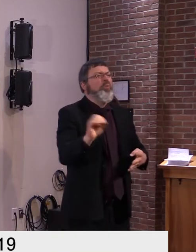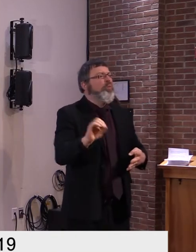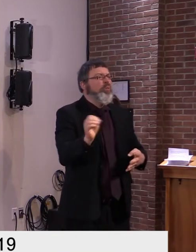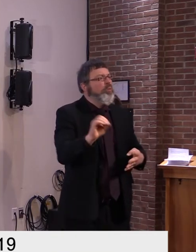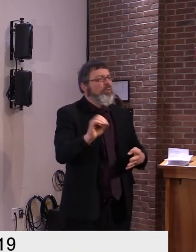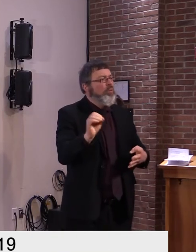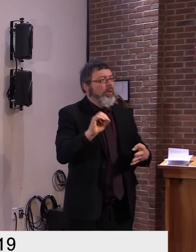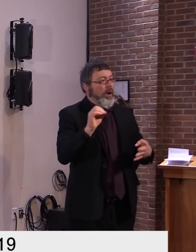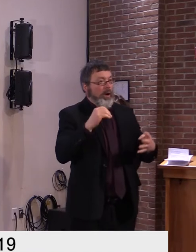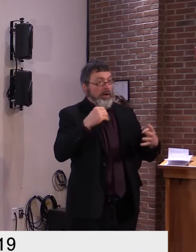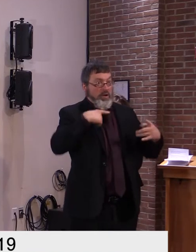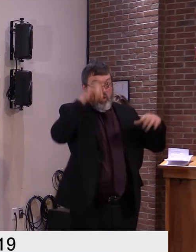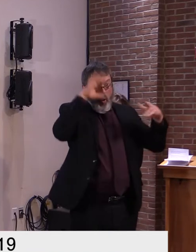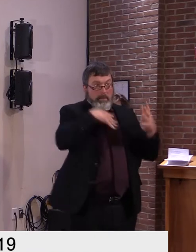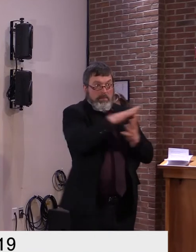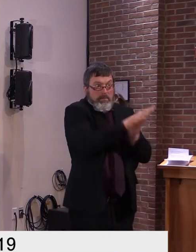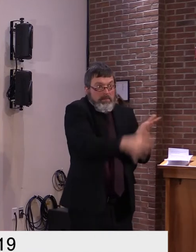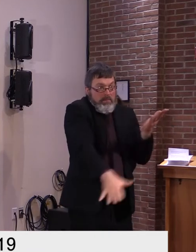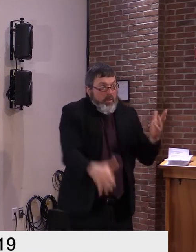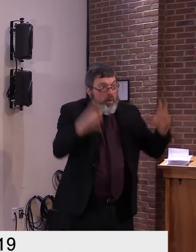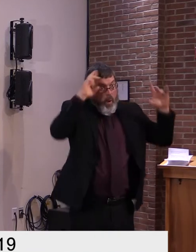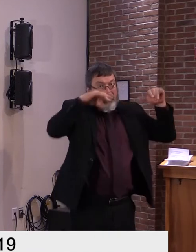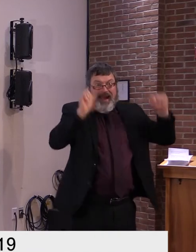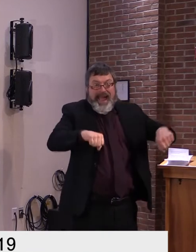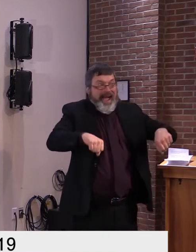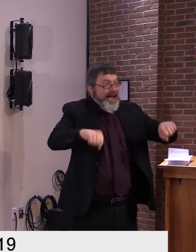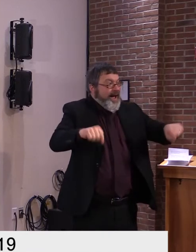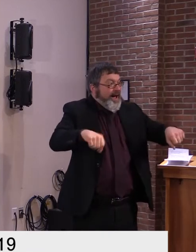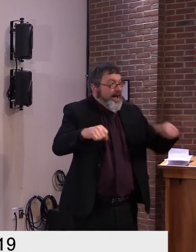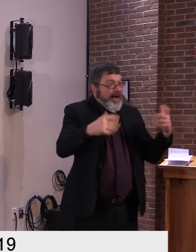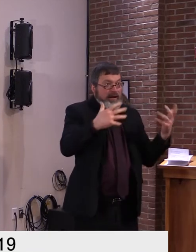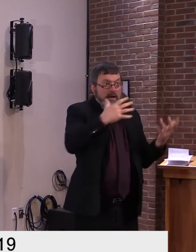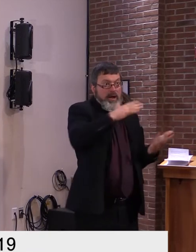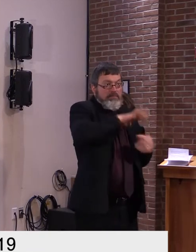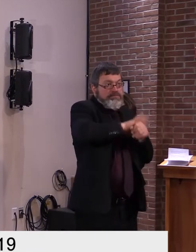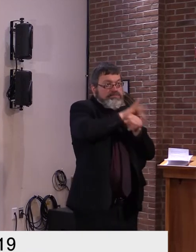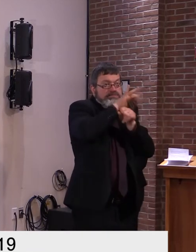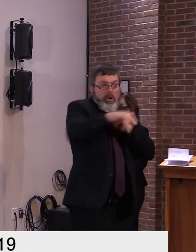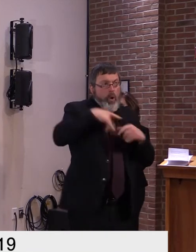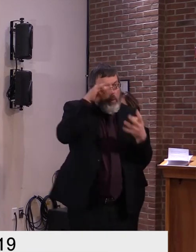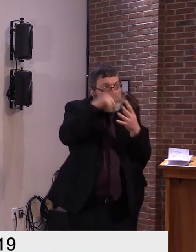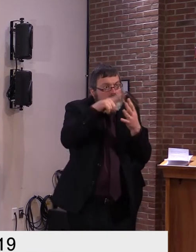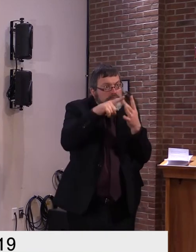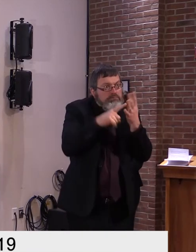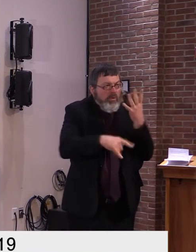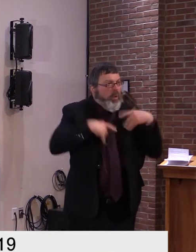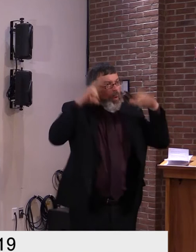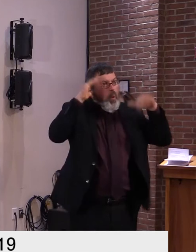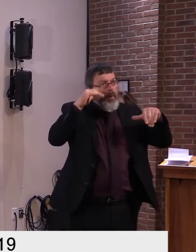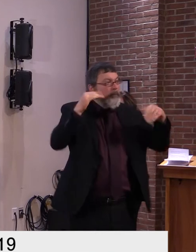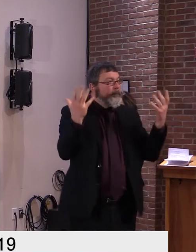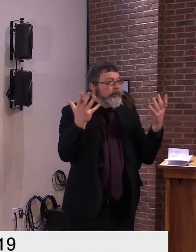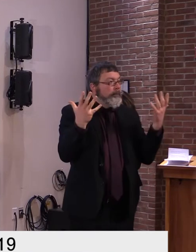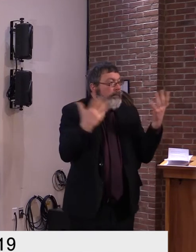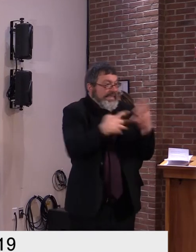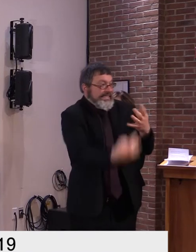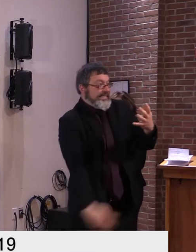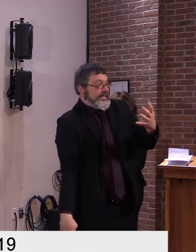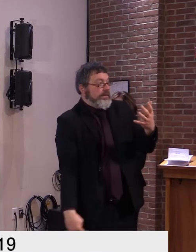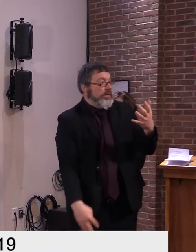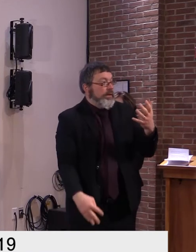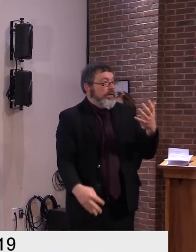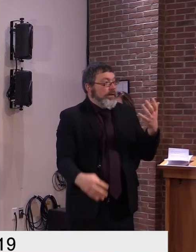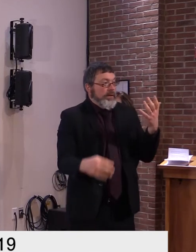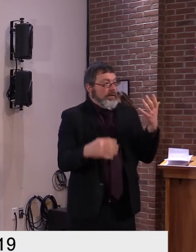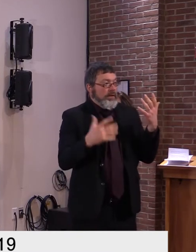from several different companies, maybe even several different types of vaccine, an mRNA vaccine, one based on